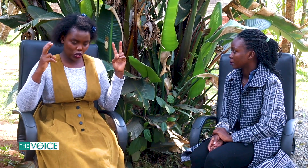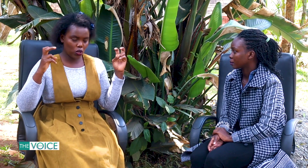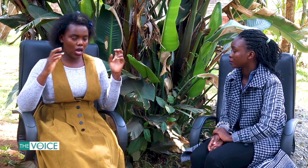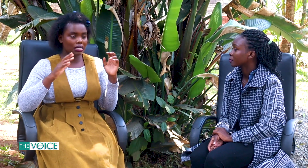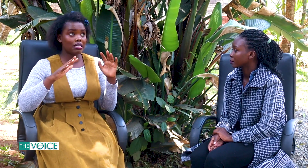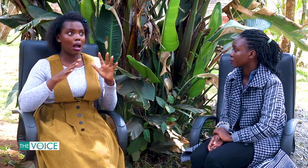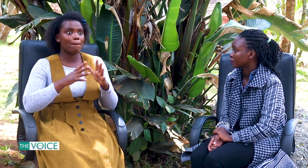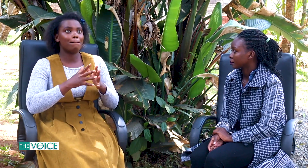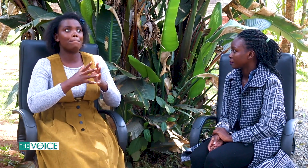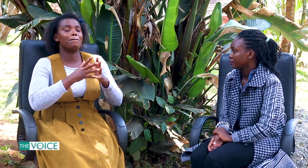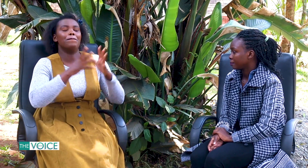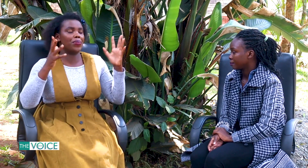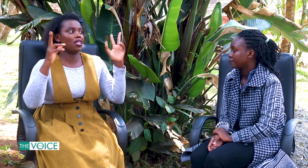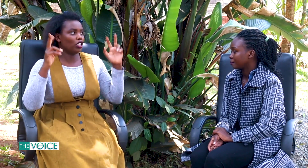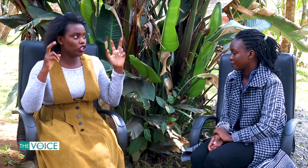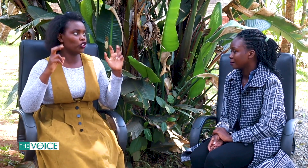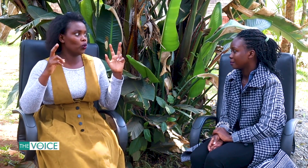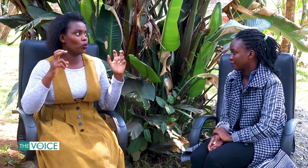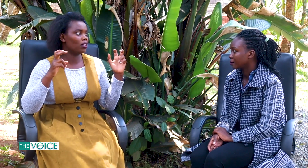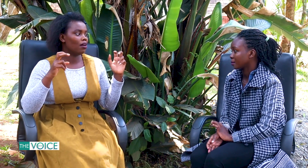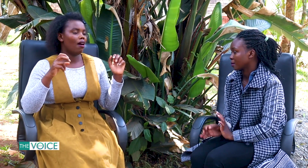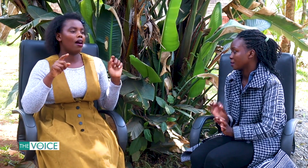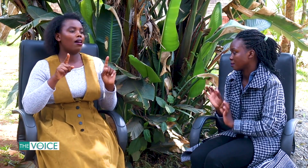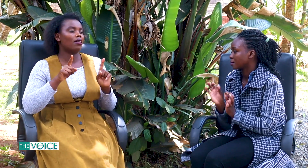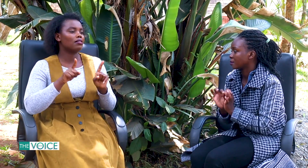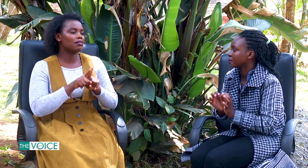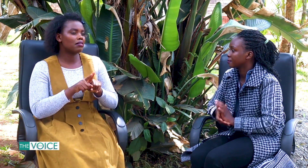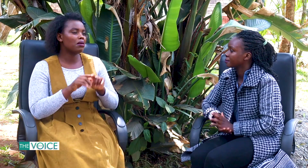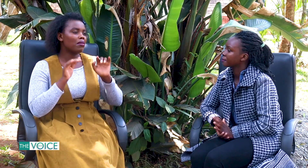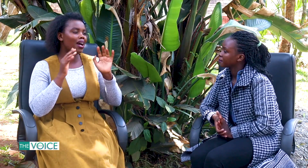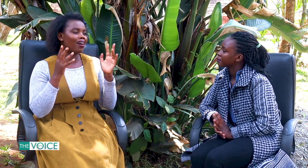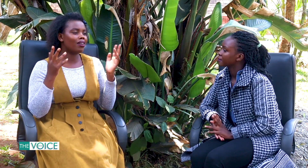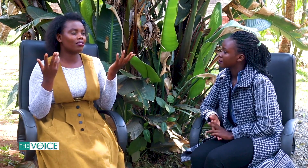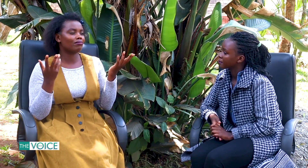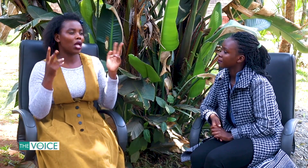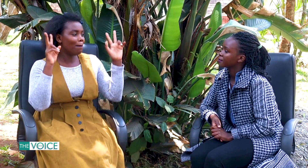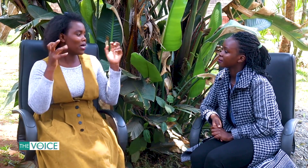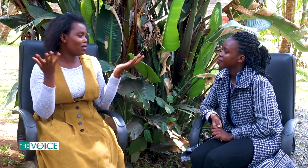been a huge challenge and a very huge issue. True.